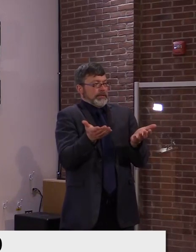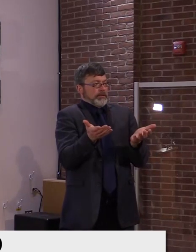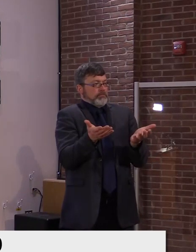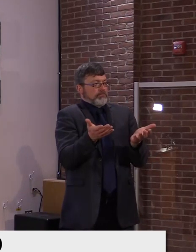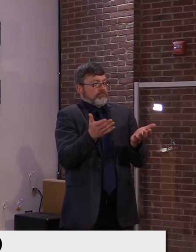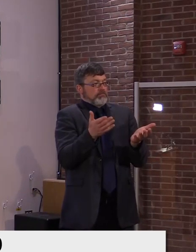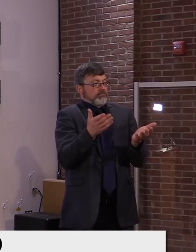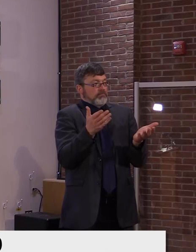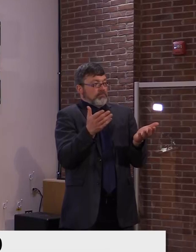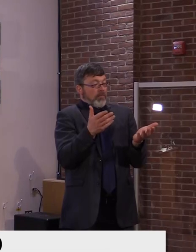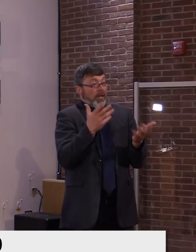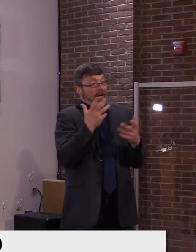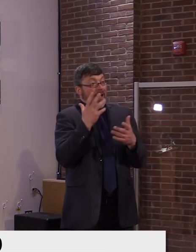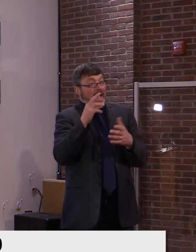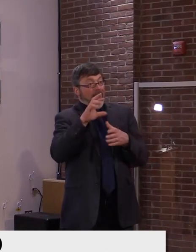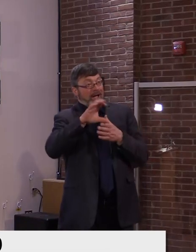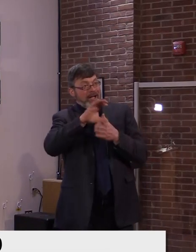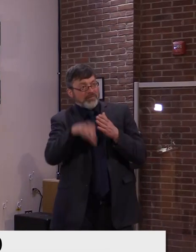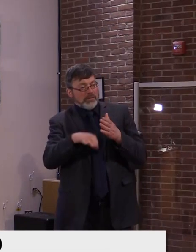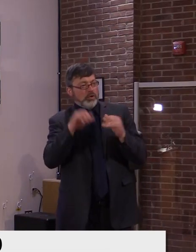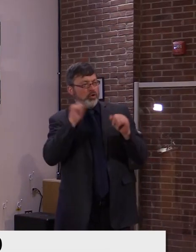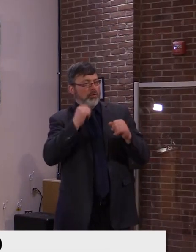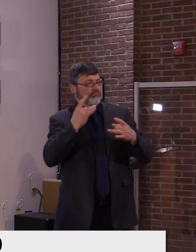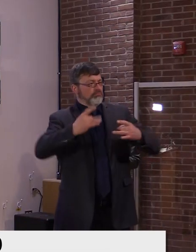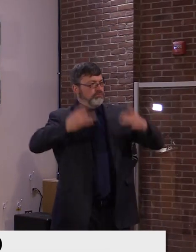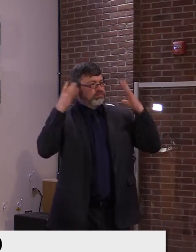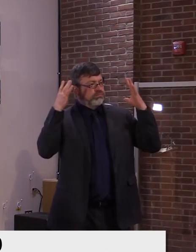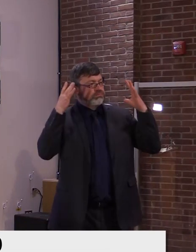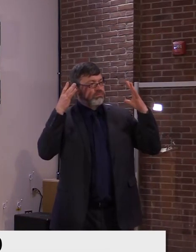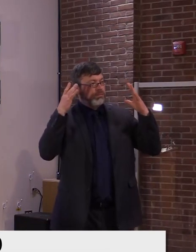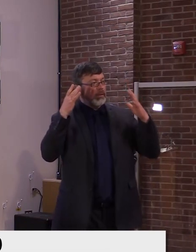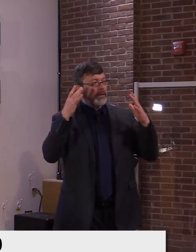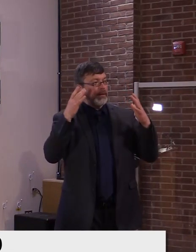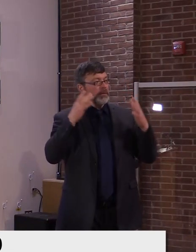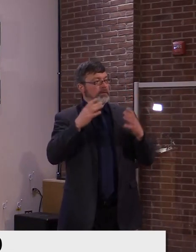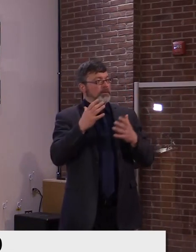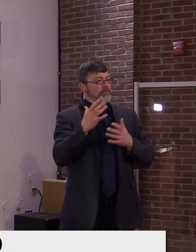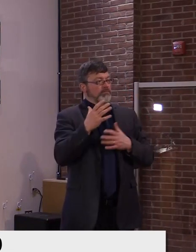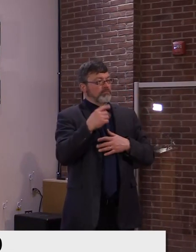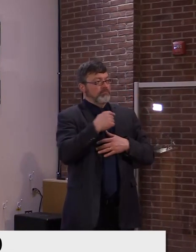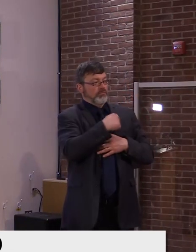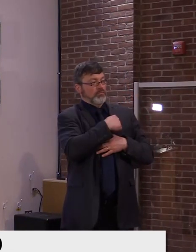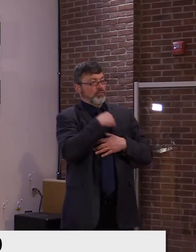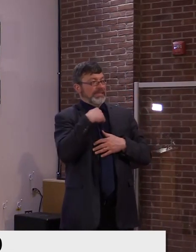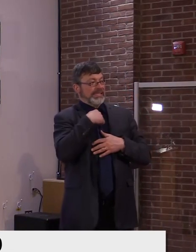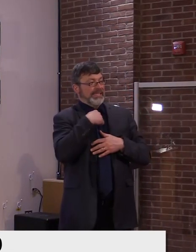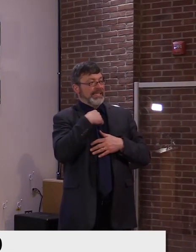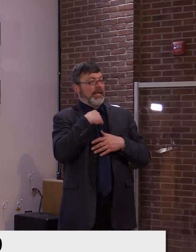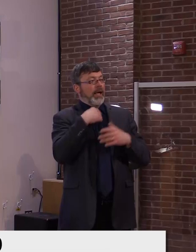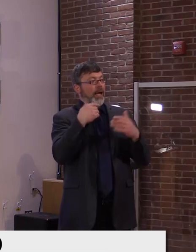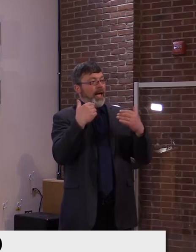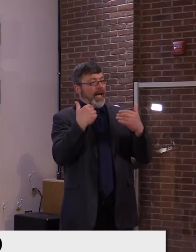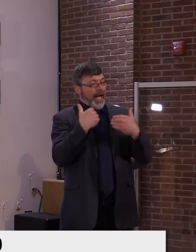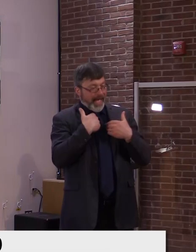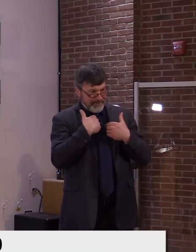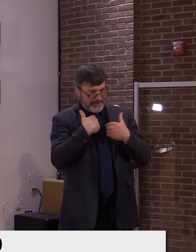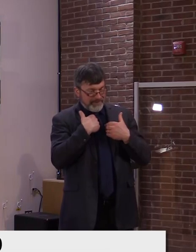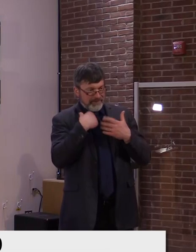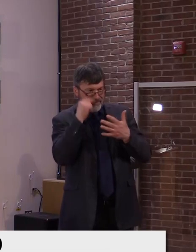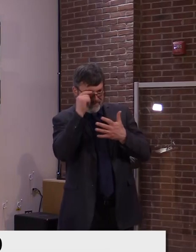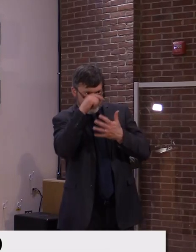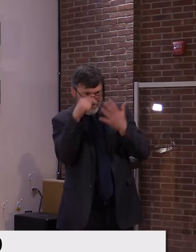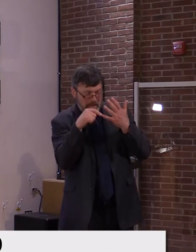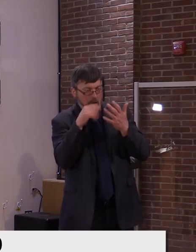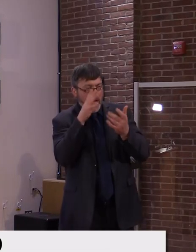very serious. So because of that, we're going to say that certain people shouldn't have